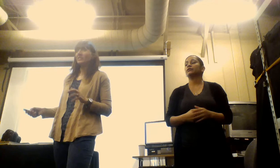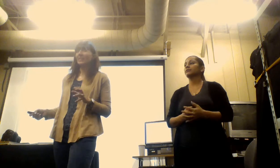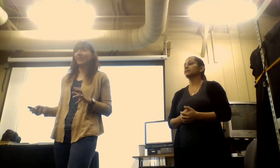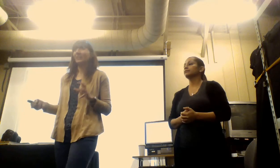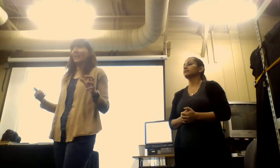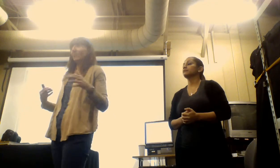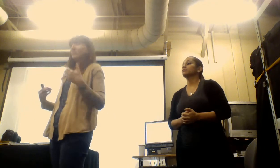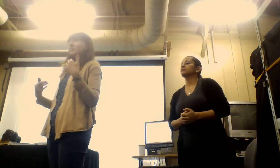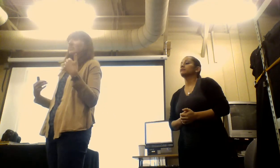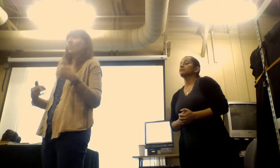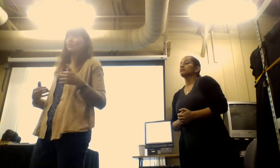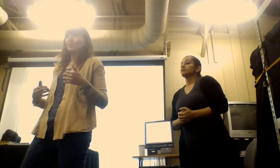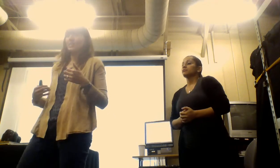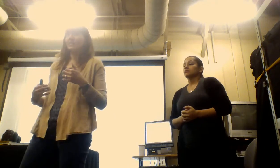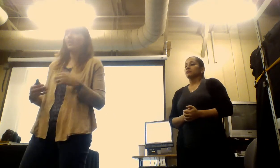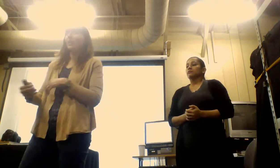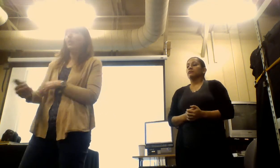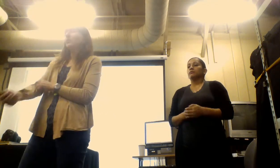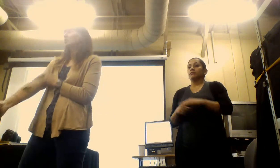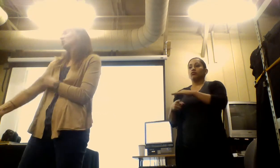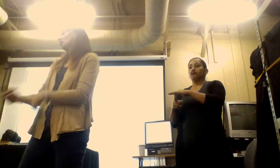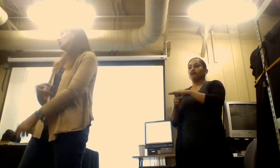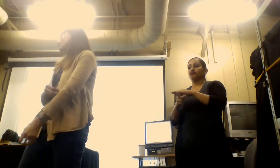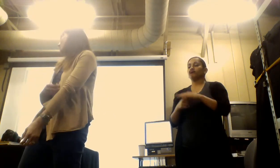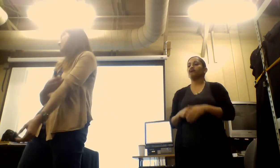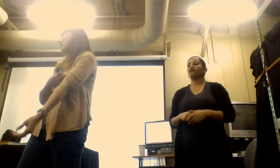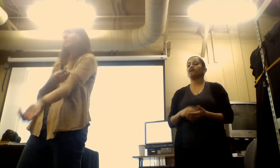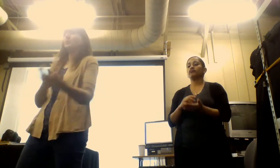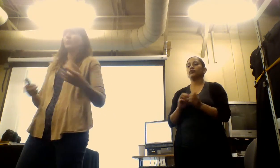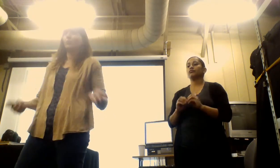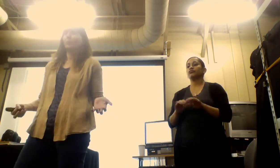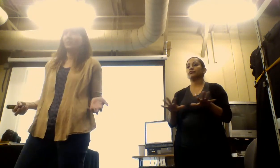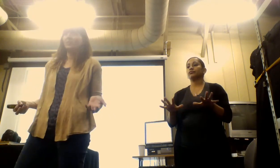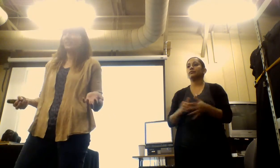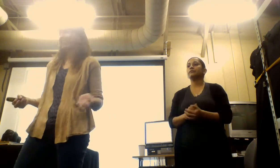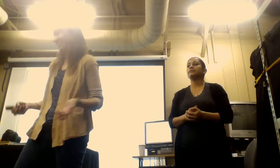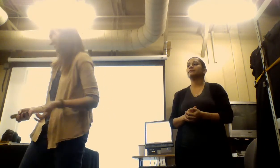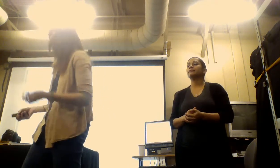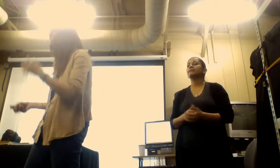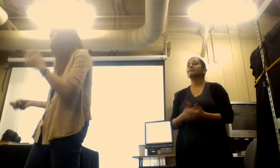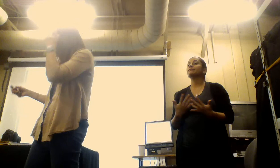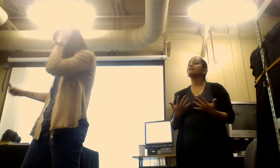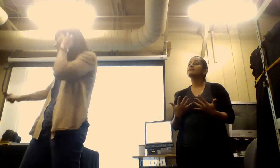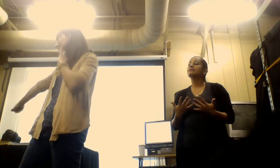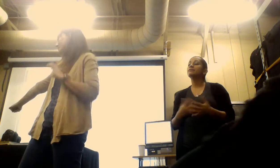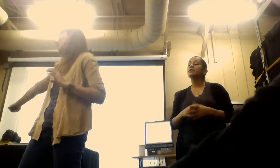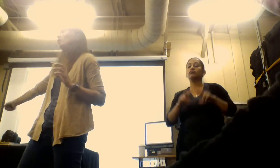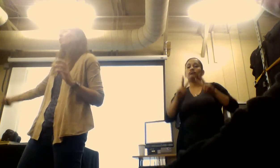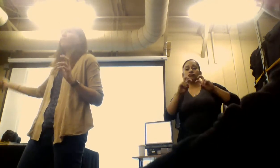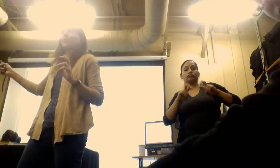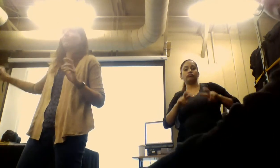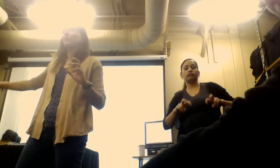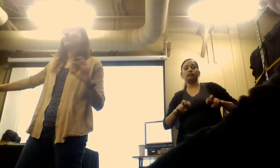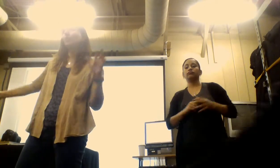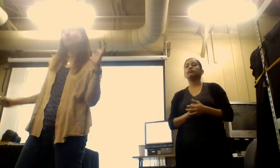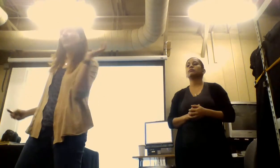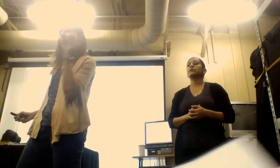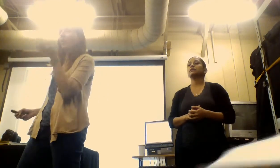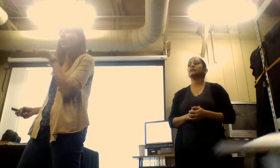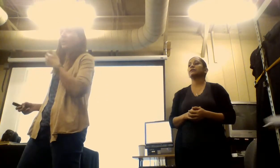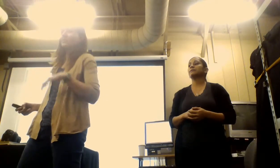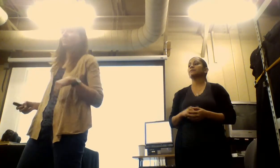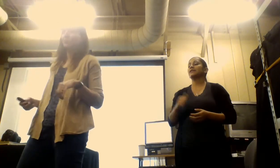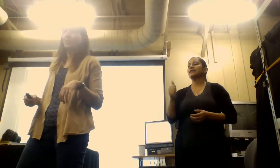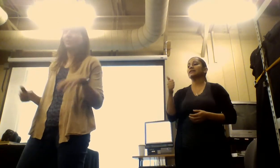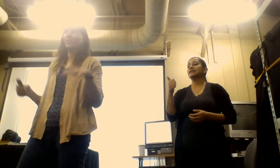about critiquing, and again, this is self-critique. So there's a 10% rule basically, and this is held from film, like